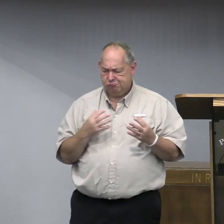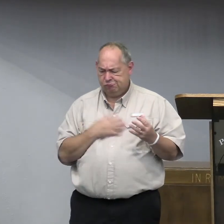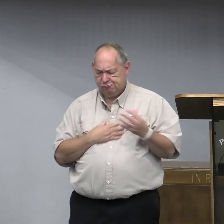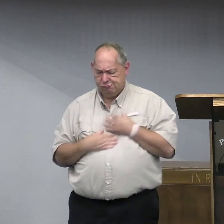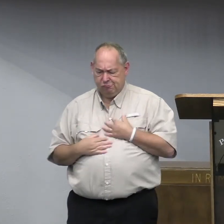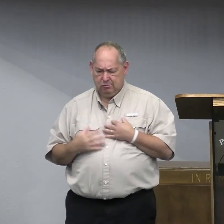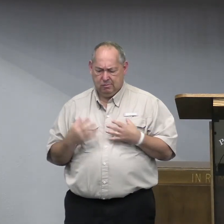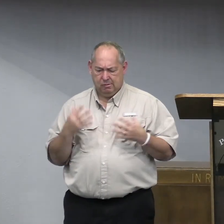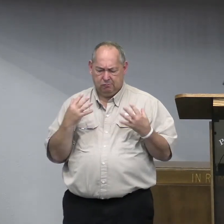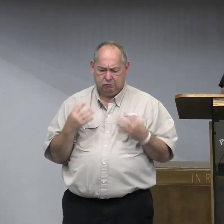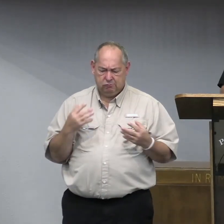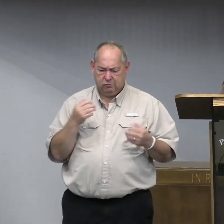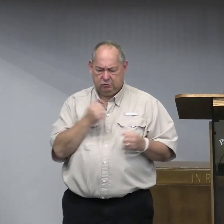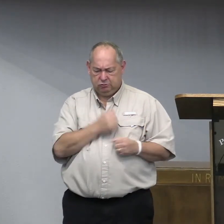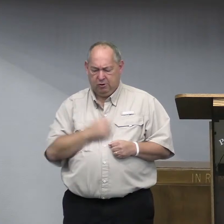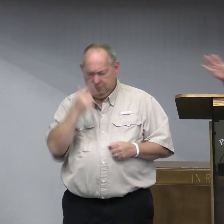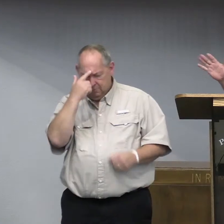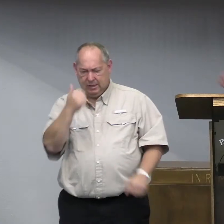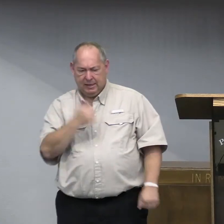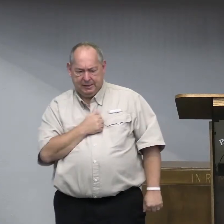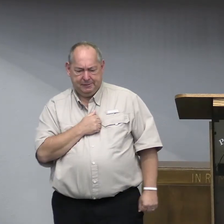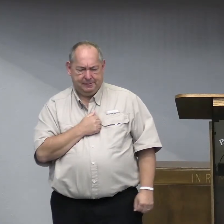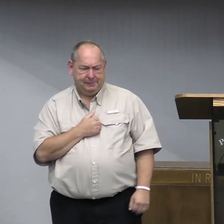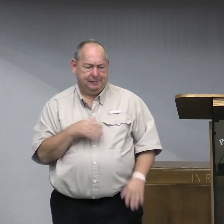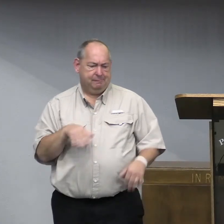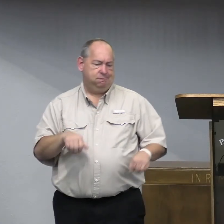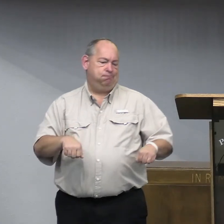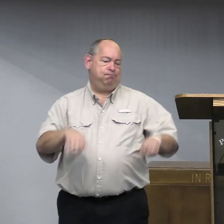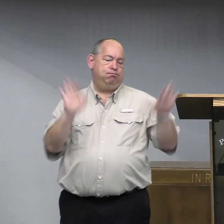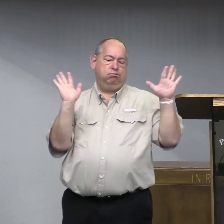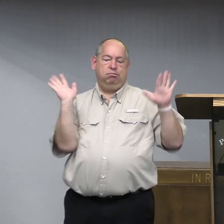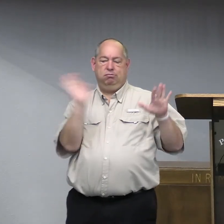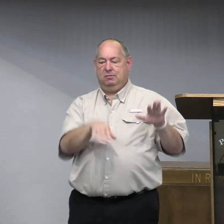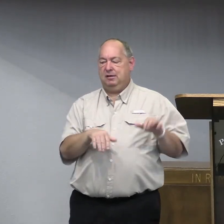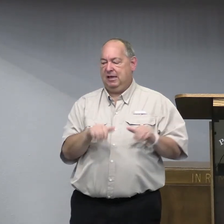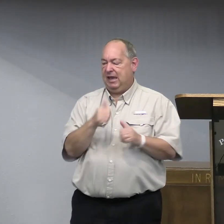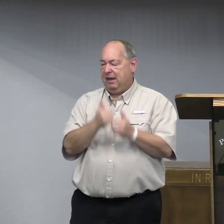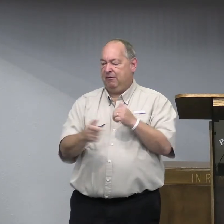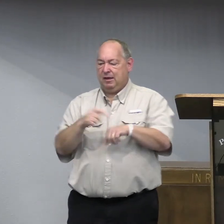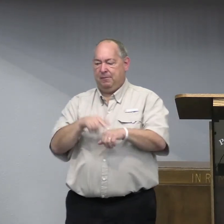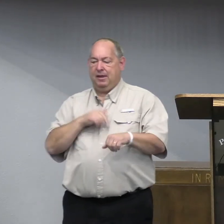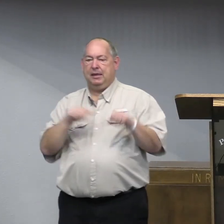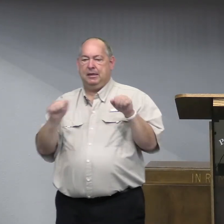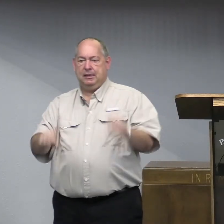for himself, he could have tried to slack off at every chance he got.